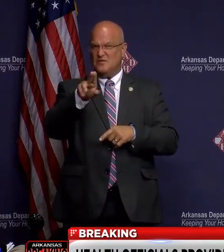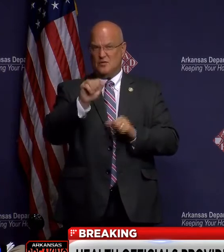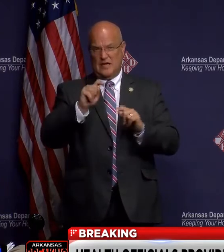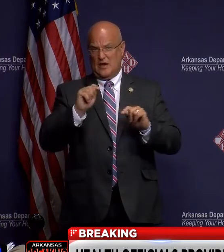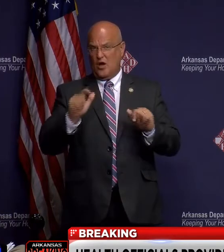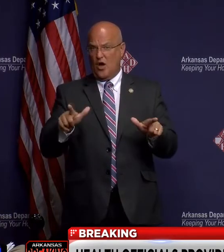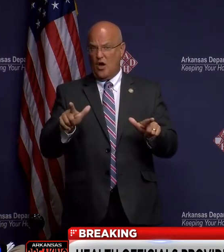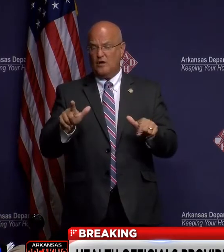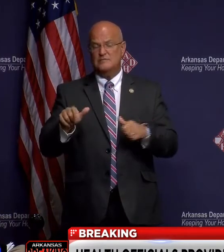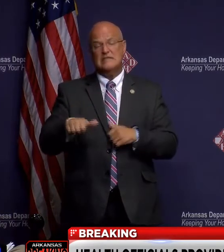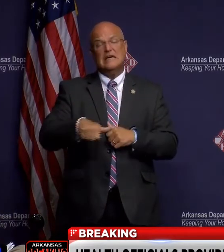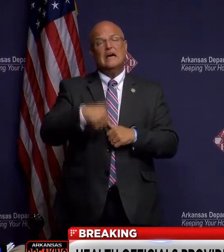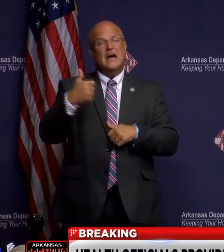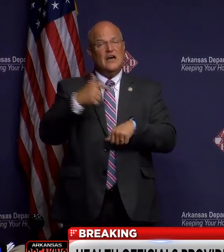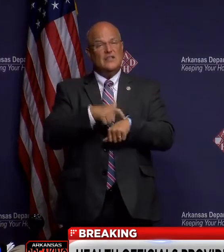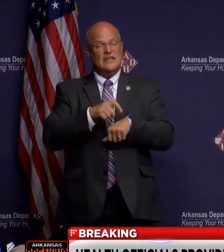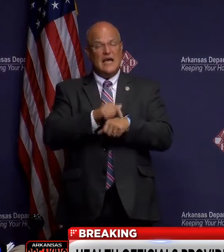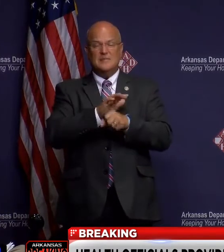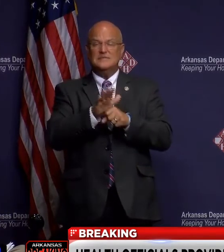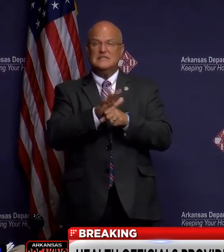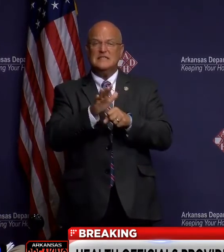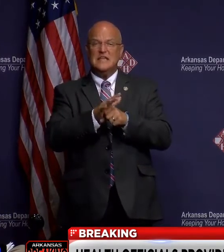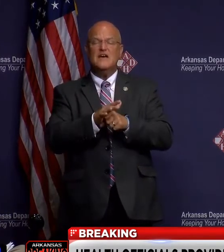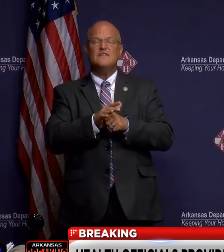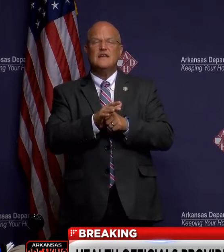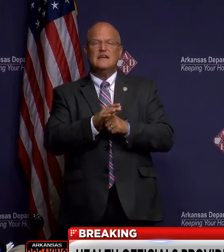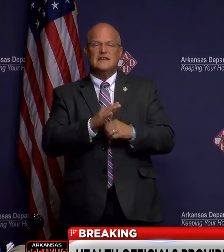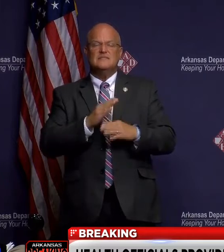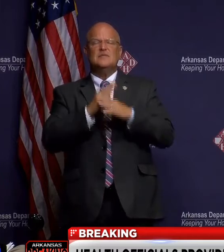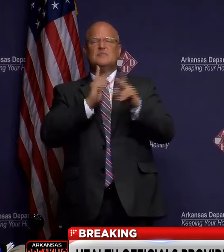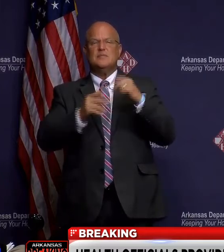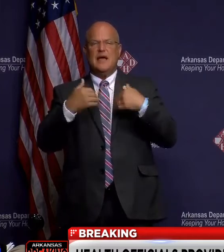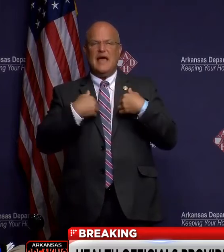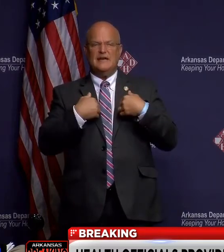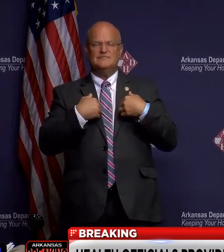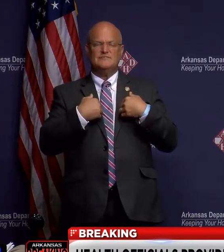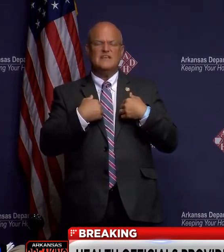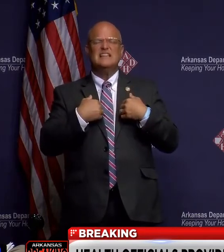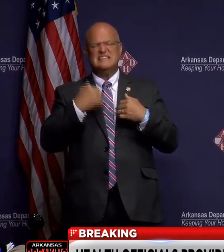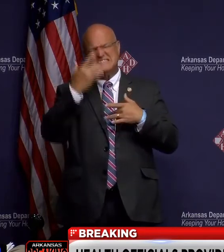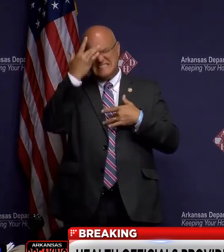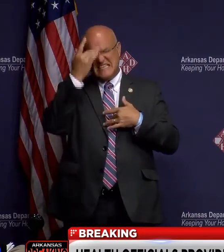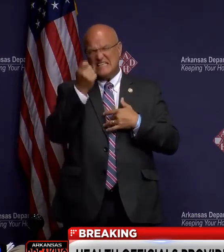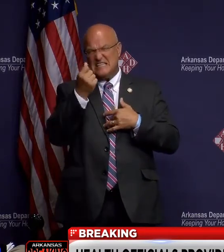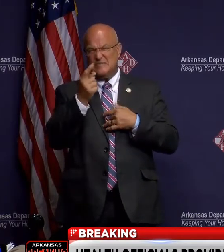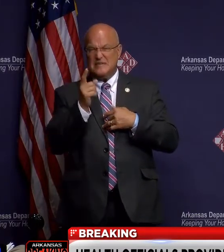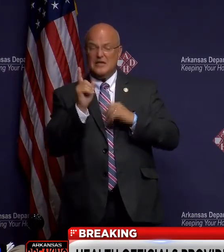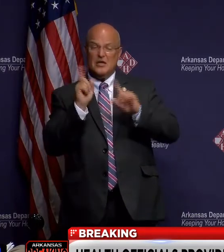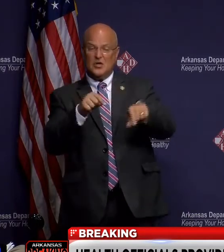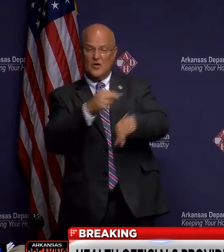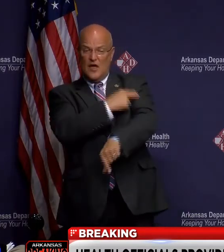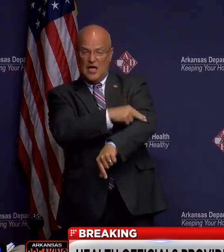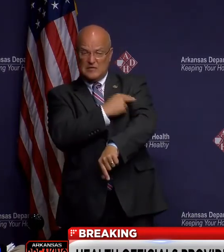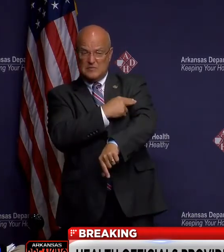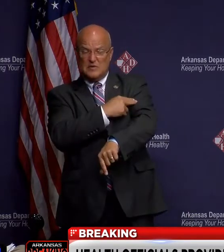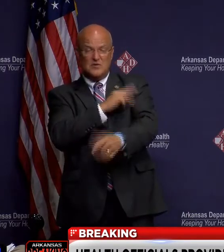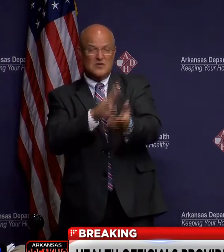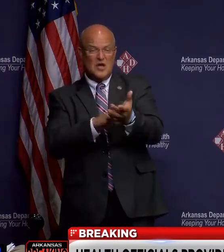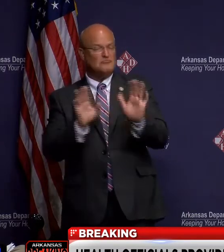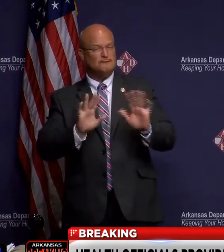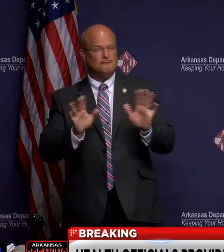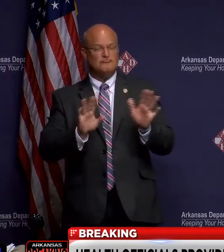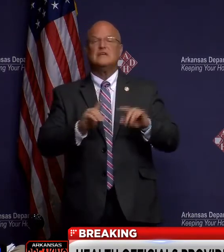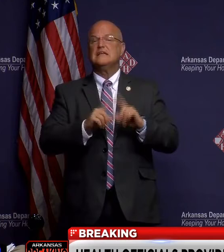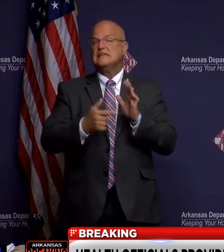all. Other times it's enough to keep people from having to go to the hospital even though they do get the flu. And